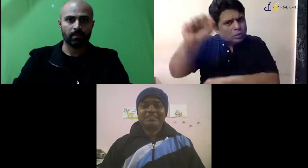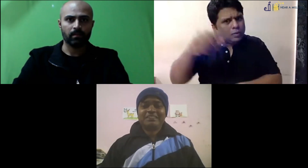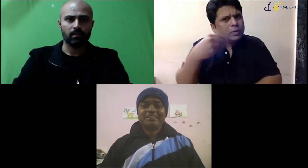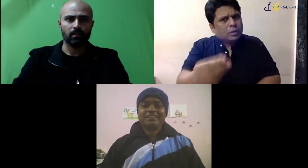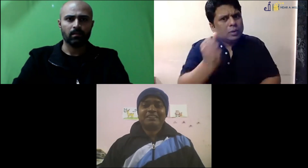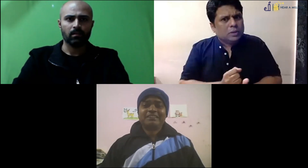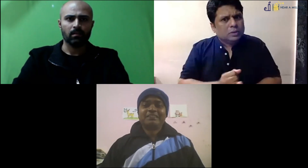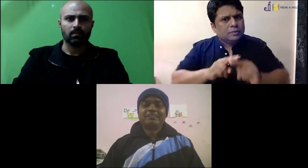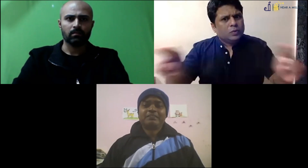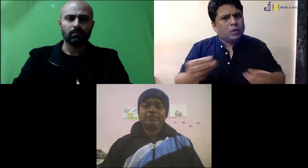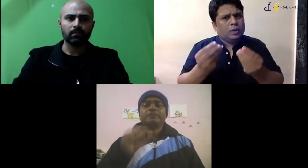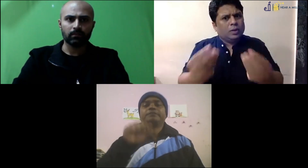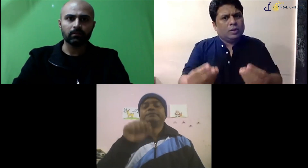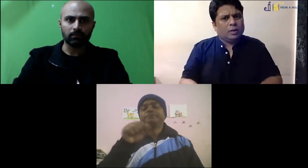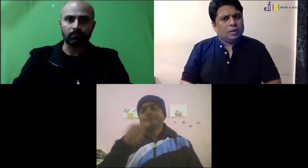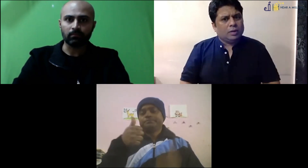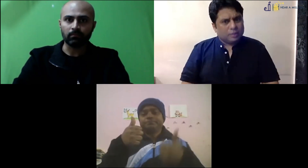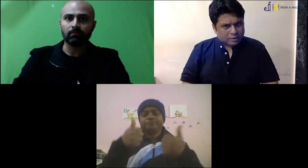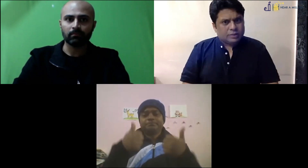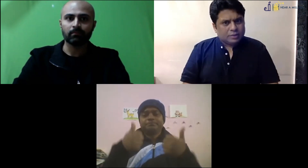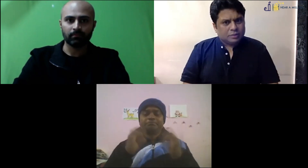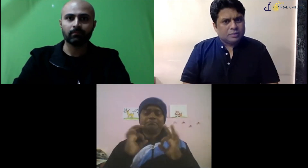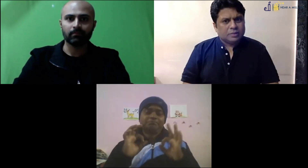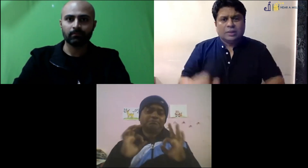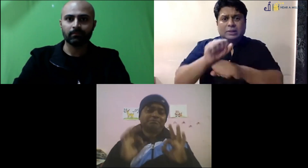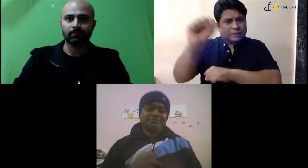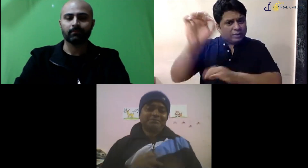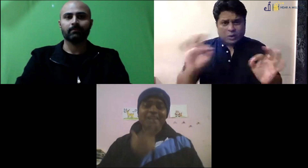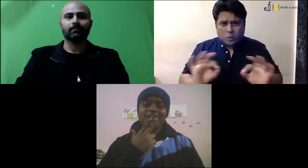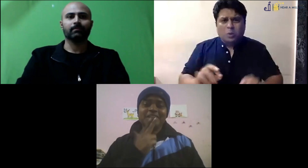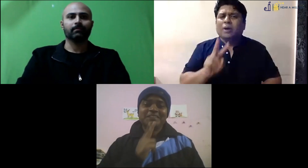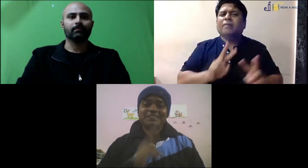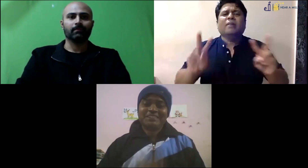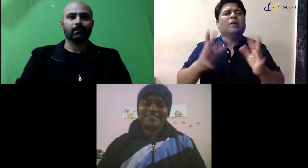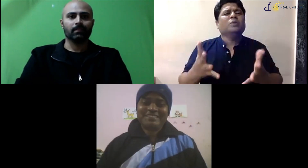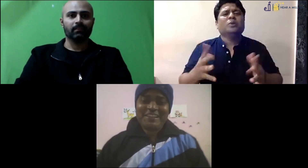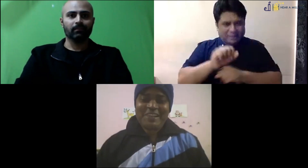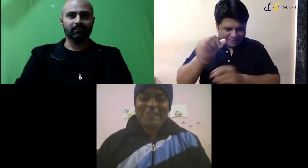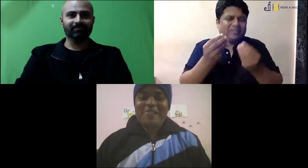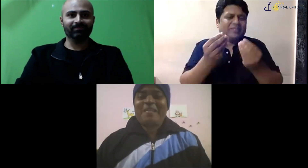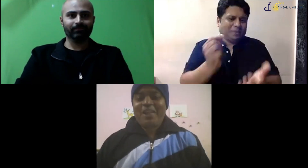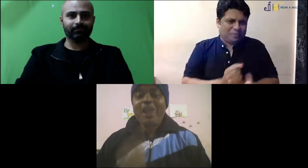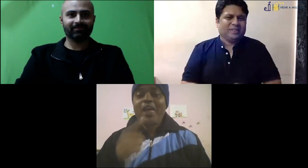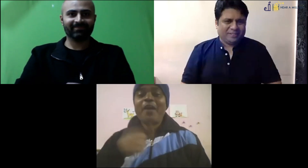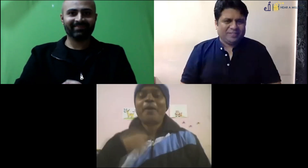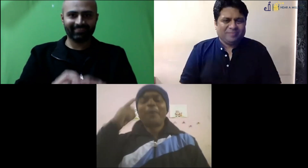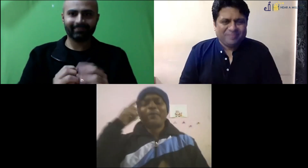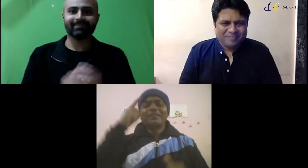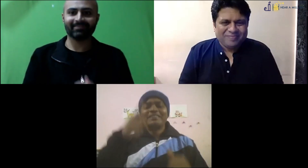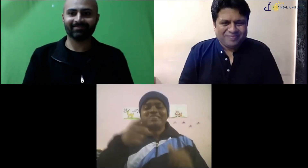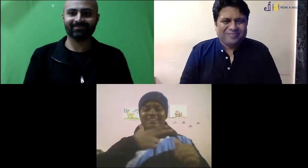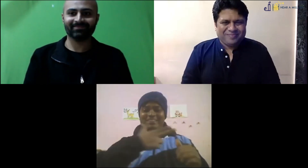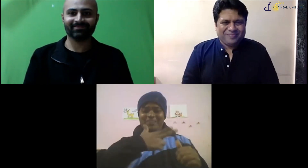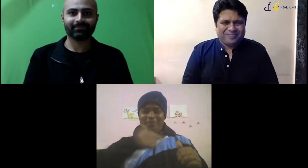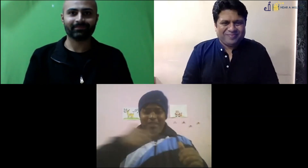training with respect to your job and everything. So yeah, it's a full course. It's an overview thing. So you will definitely get a certificate, and